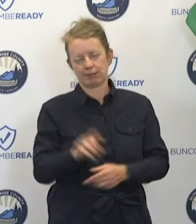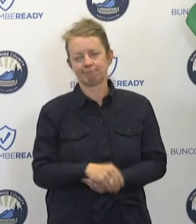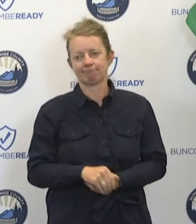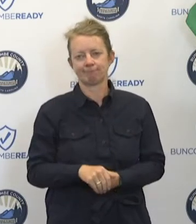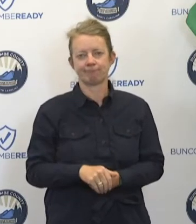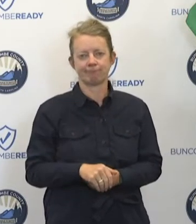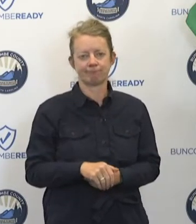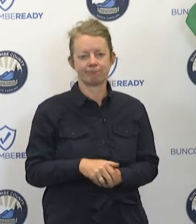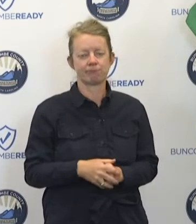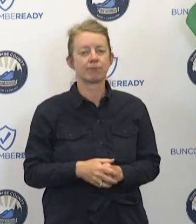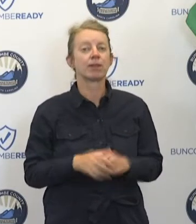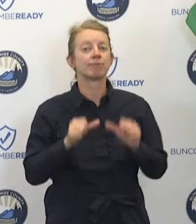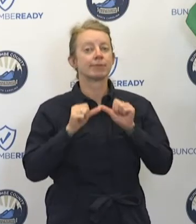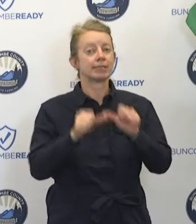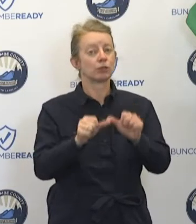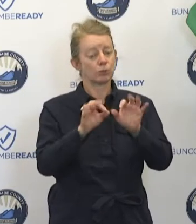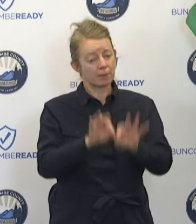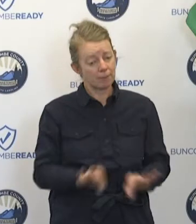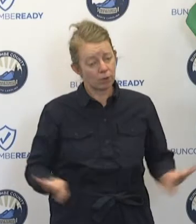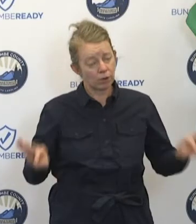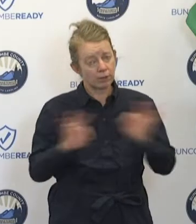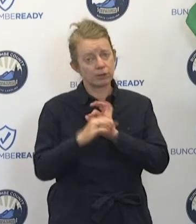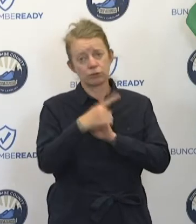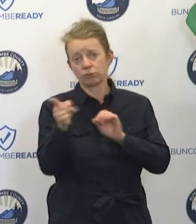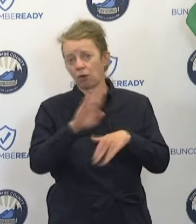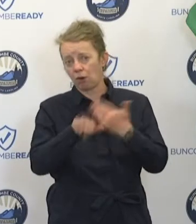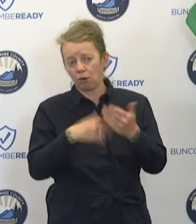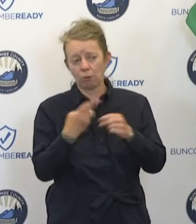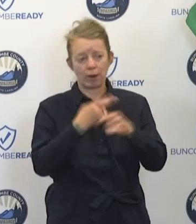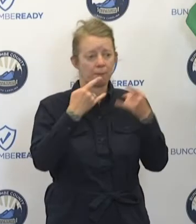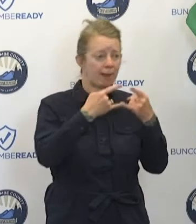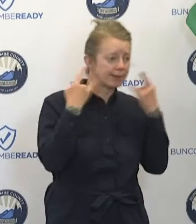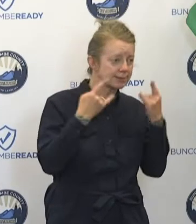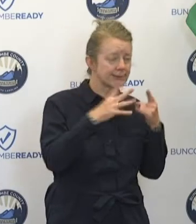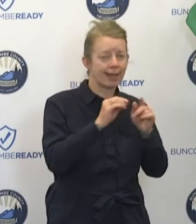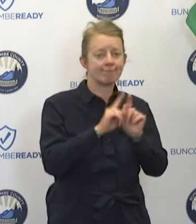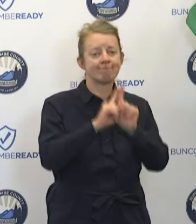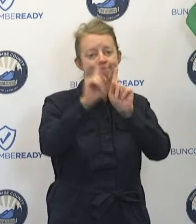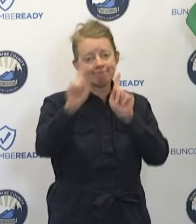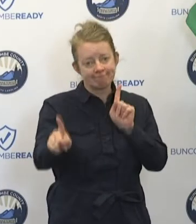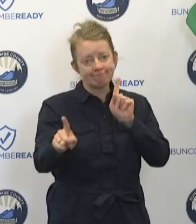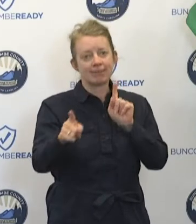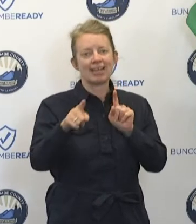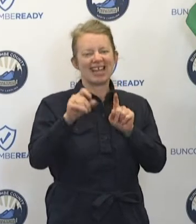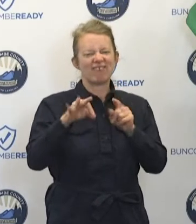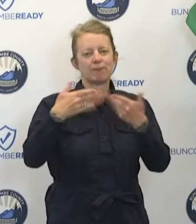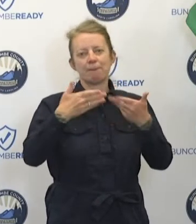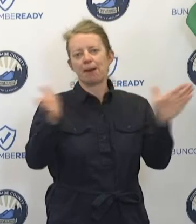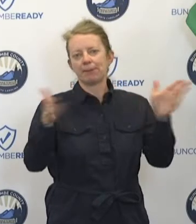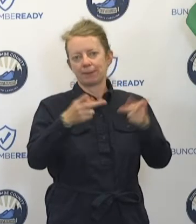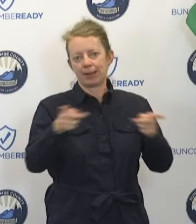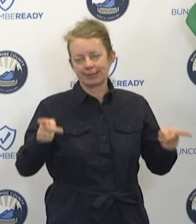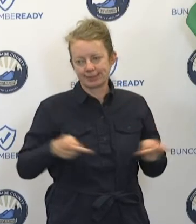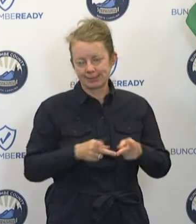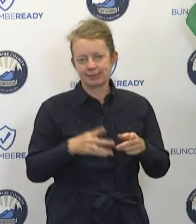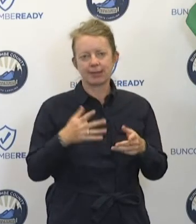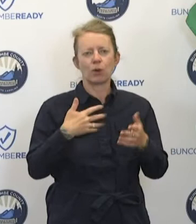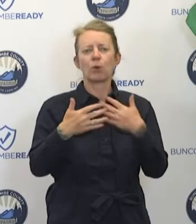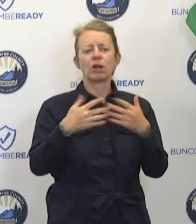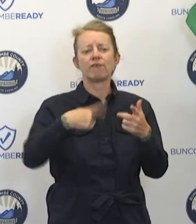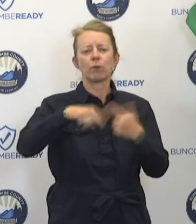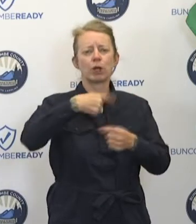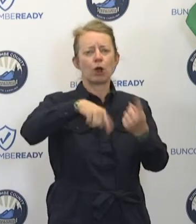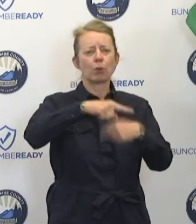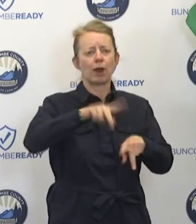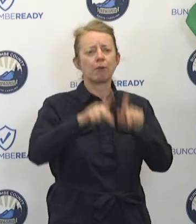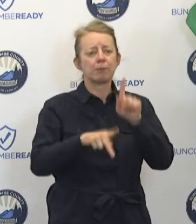It remains important to continue to wear a mask and keep our distance from others in public places and when we are around